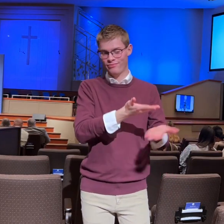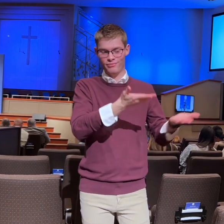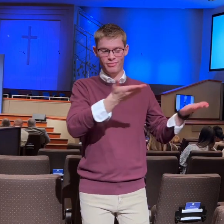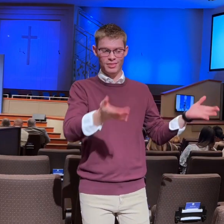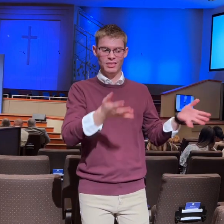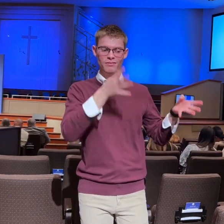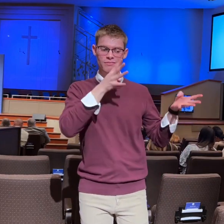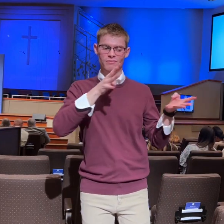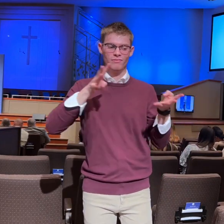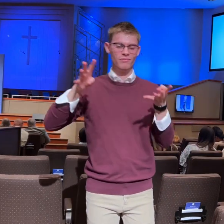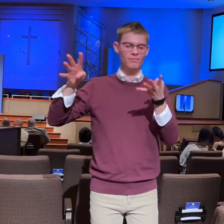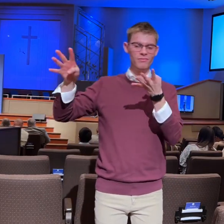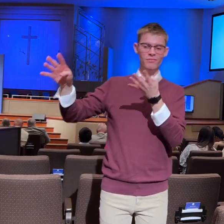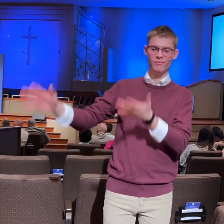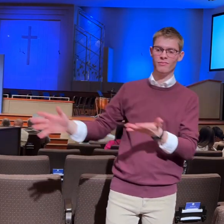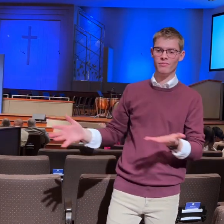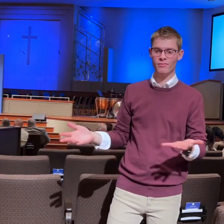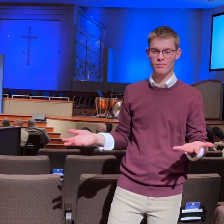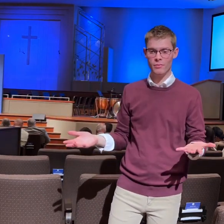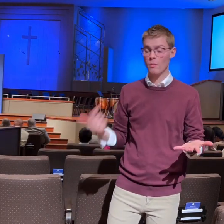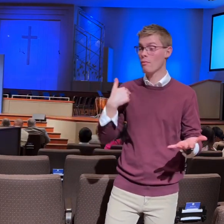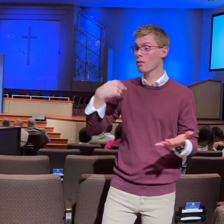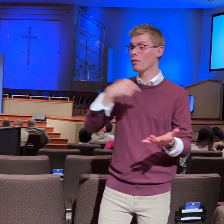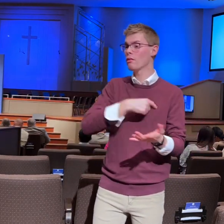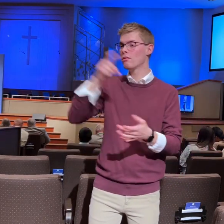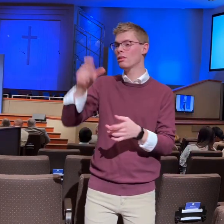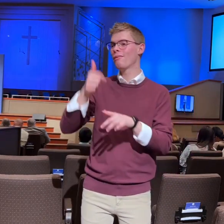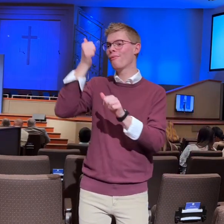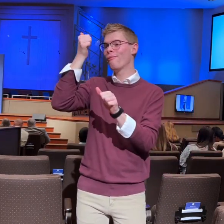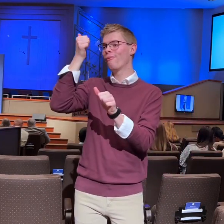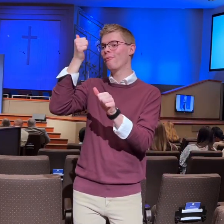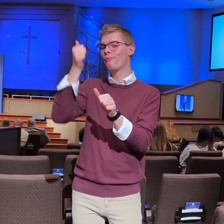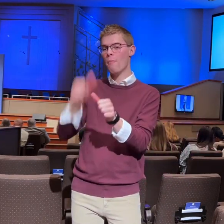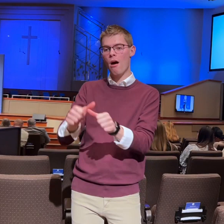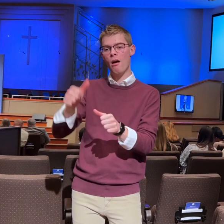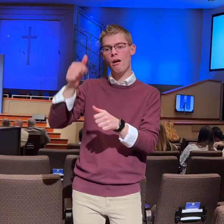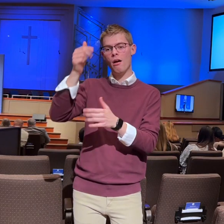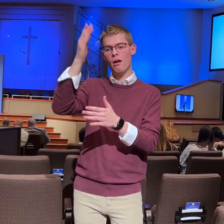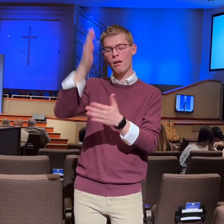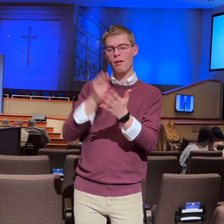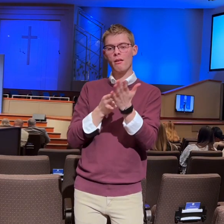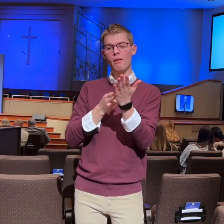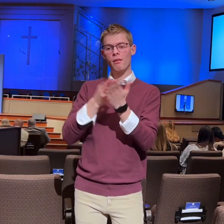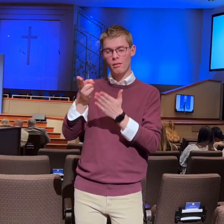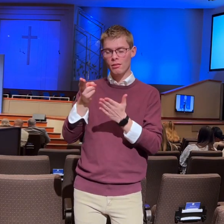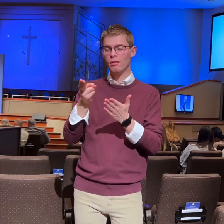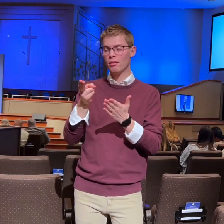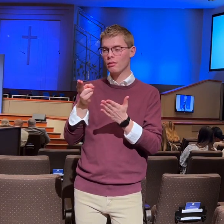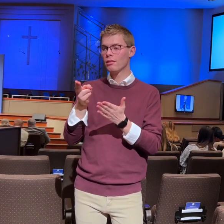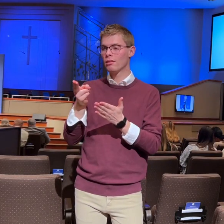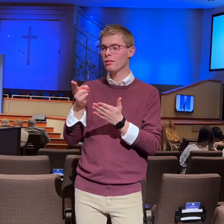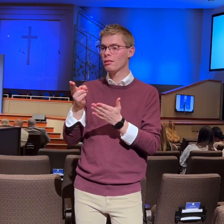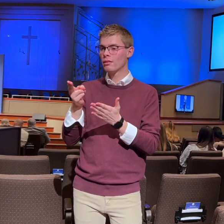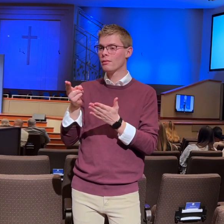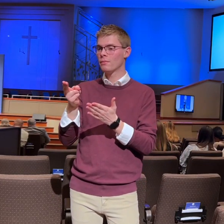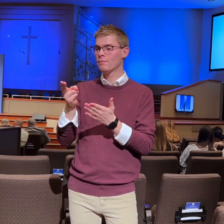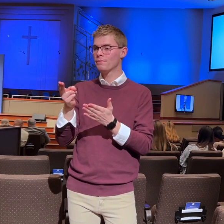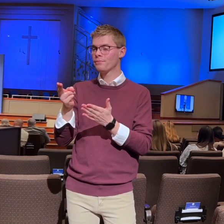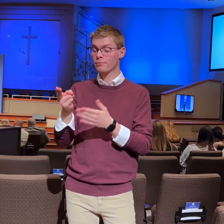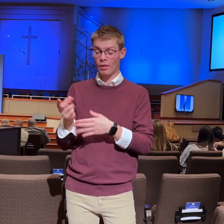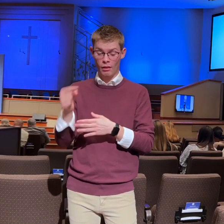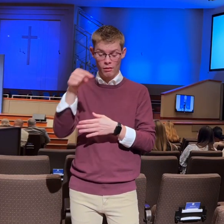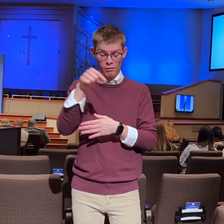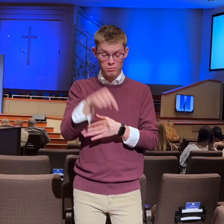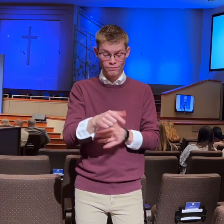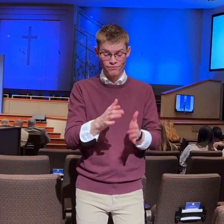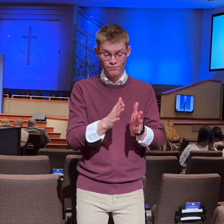We must remember the truth. I love this phrase. This book is the mind of God,